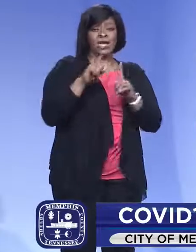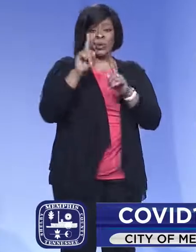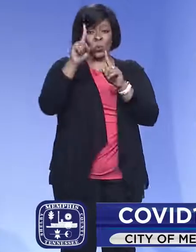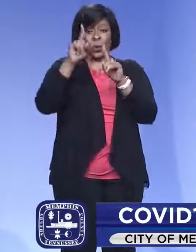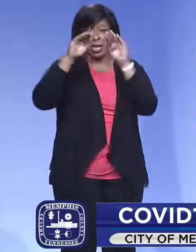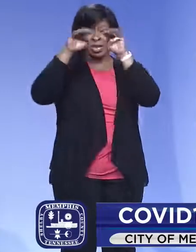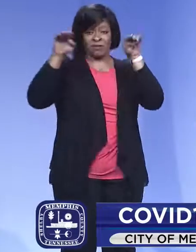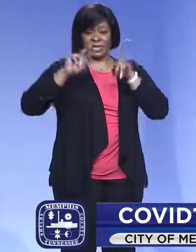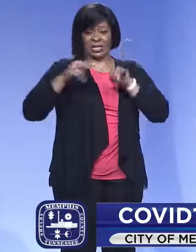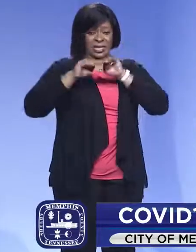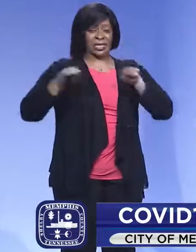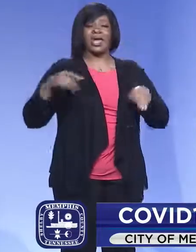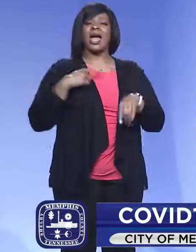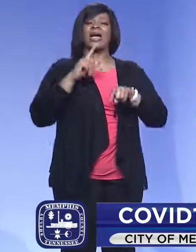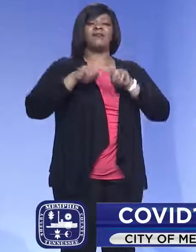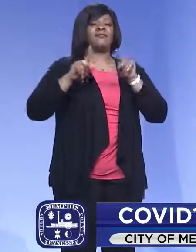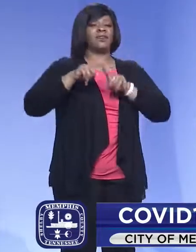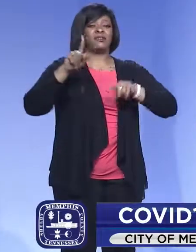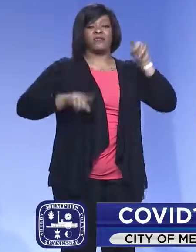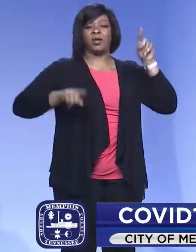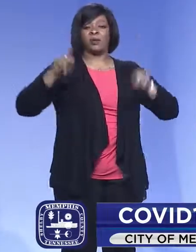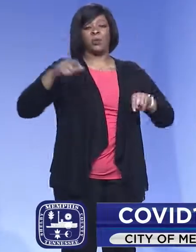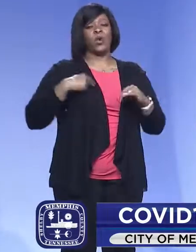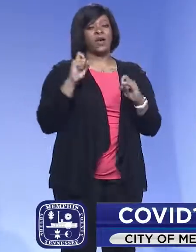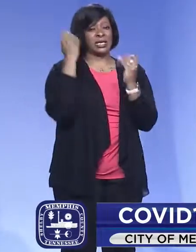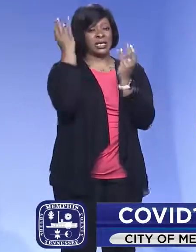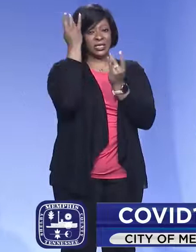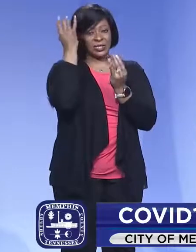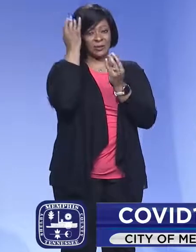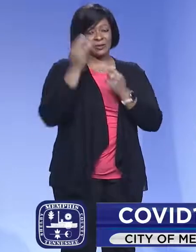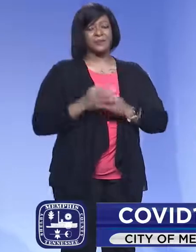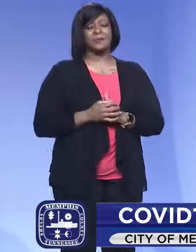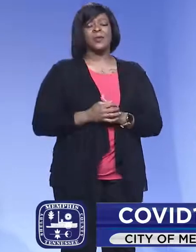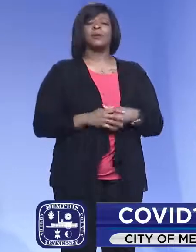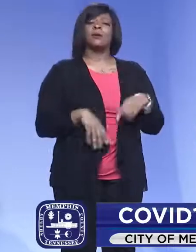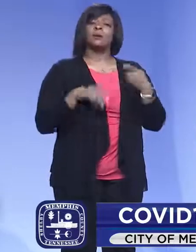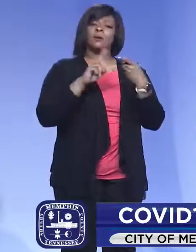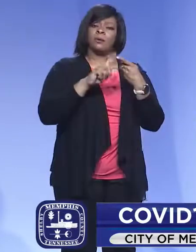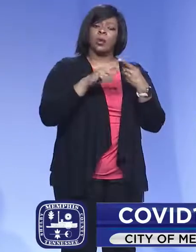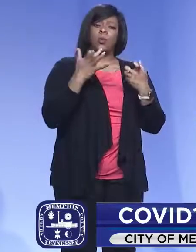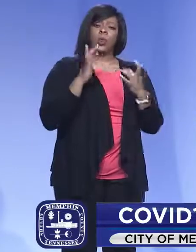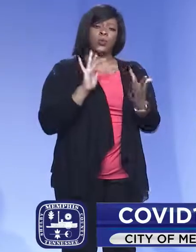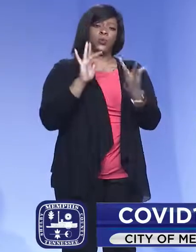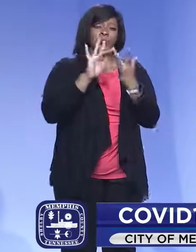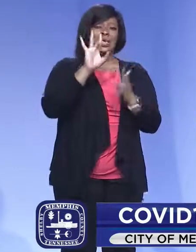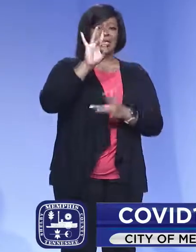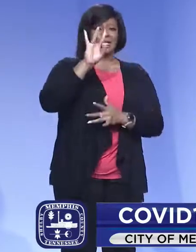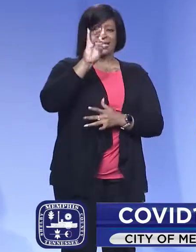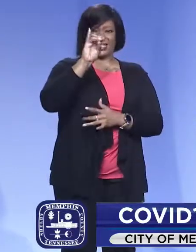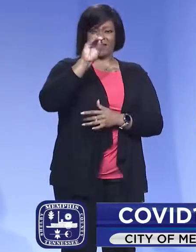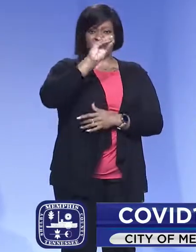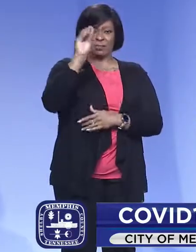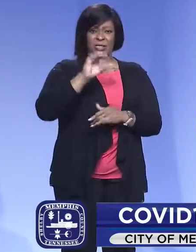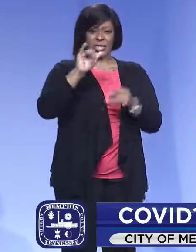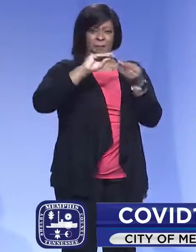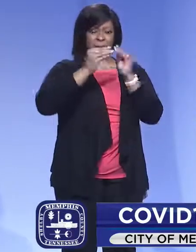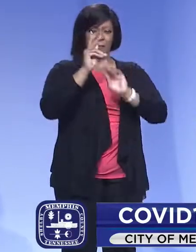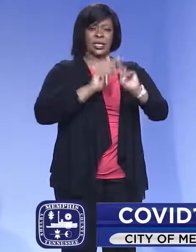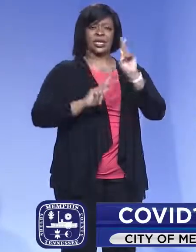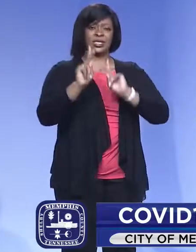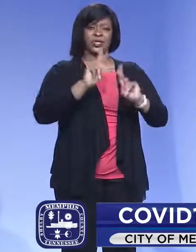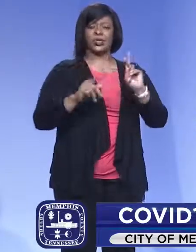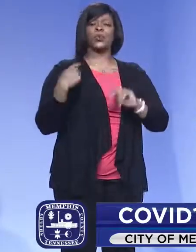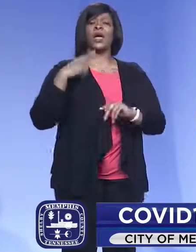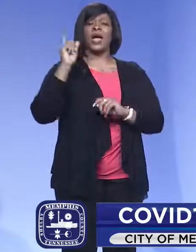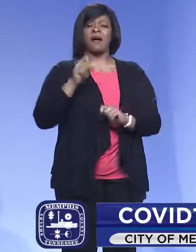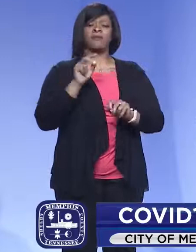next. There are several variables that we have to take into consideration. One, we want to reach 70% of that population, but we